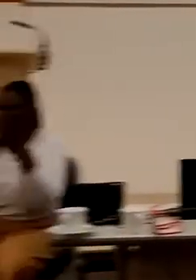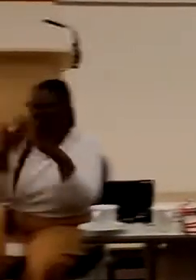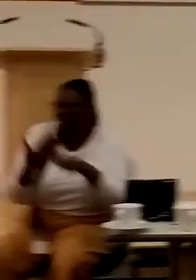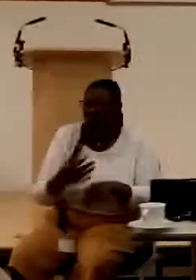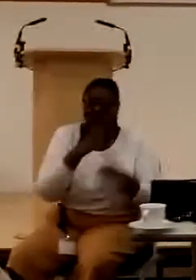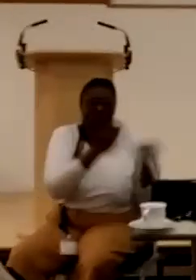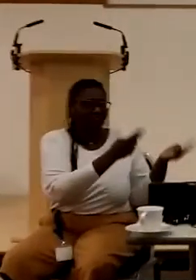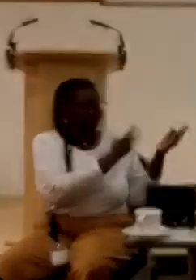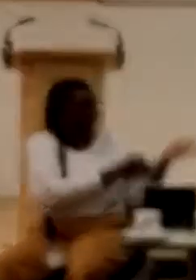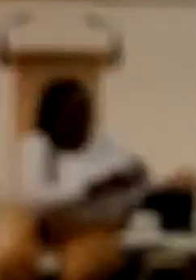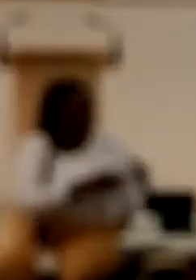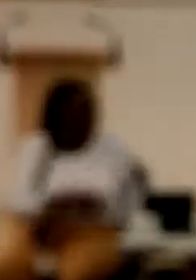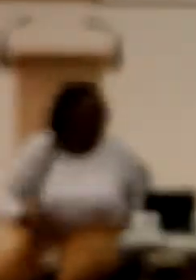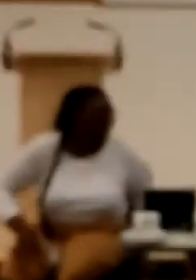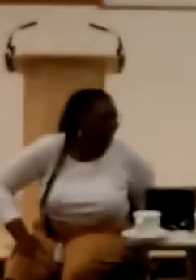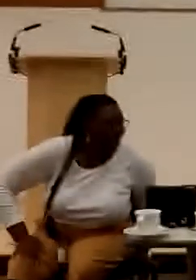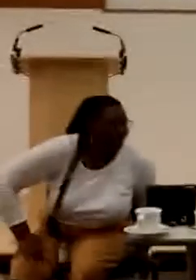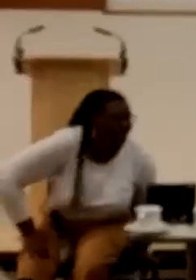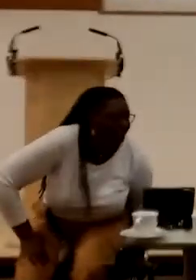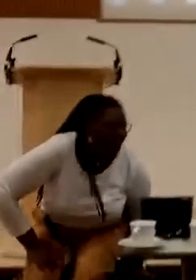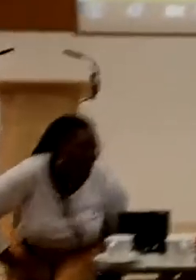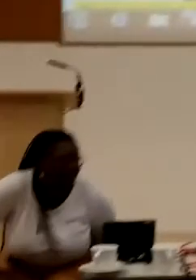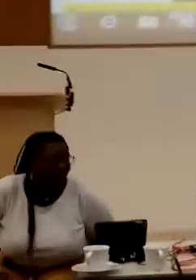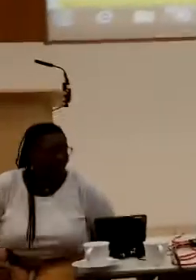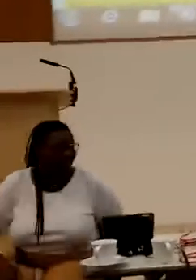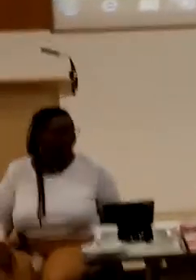Ellen, over to you.